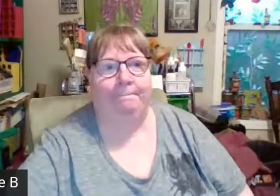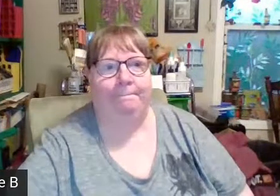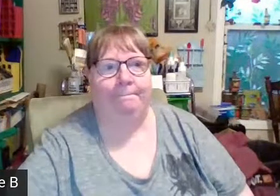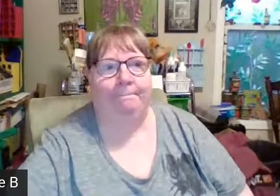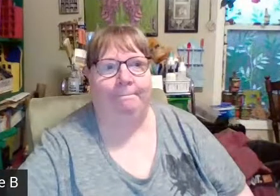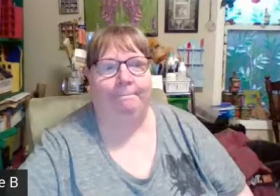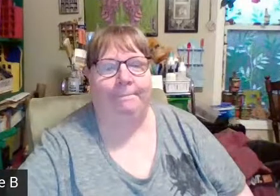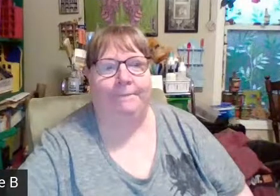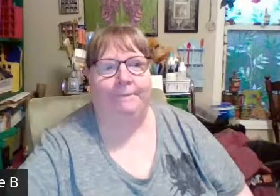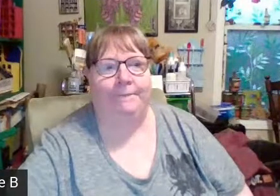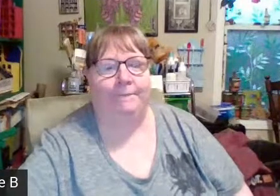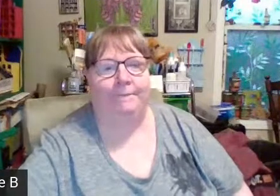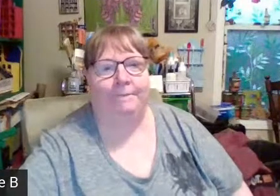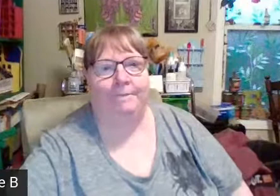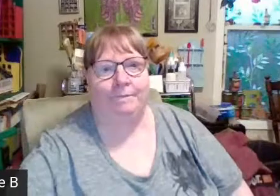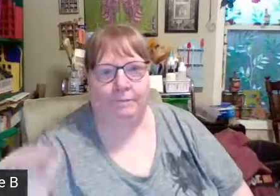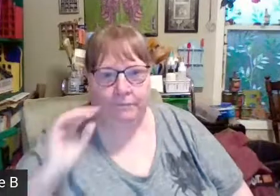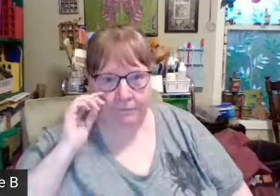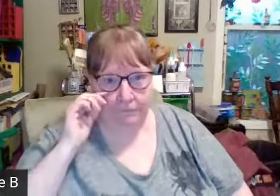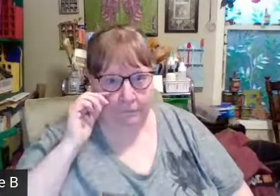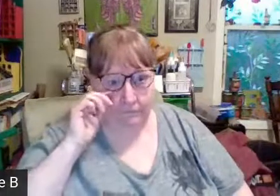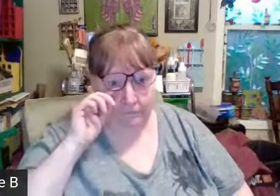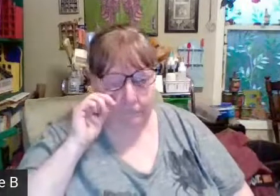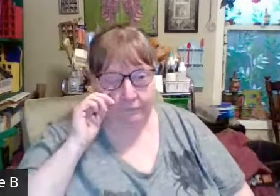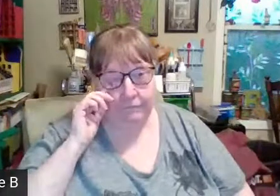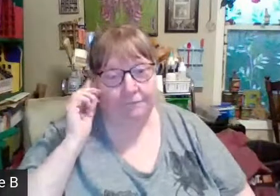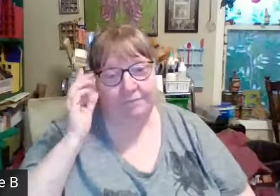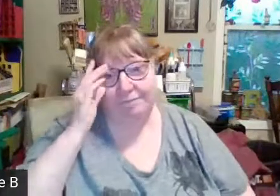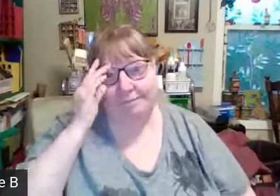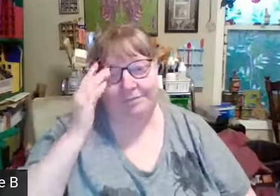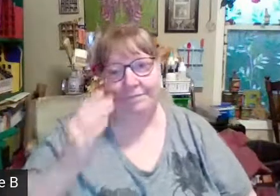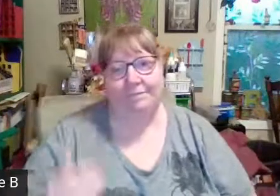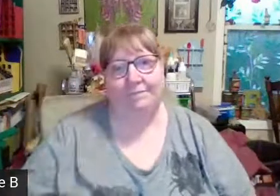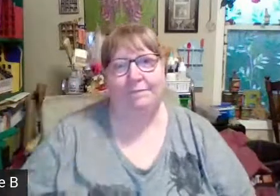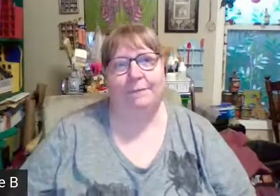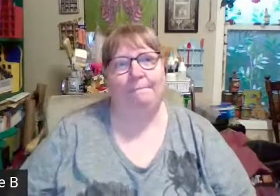say hi, see how things are going. And Heartist, you may not want,